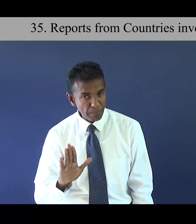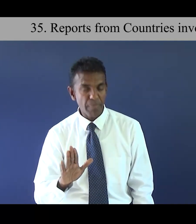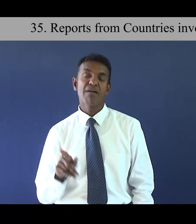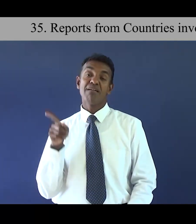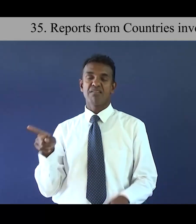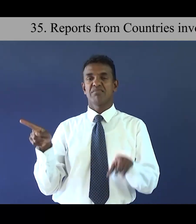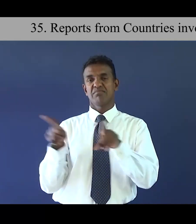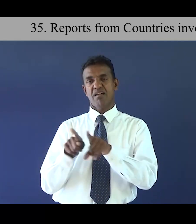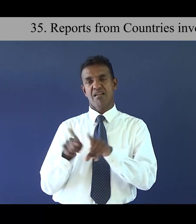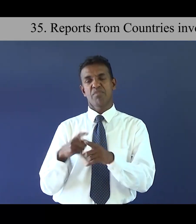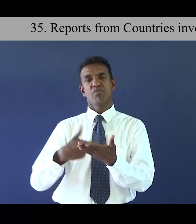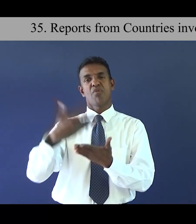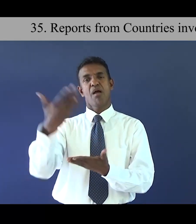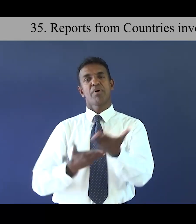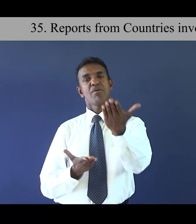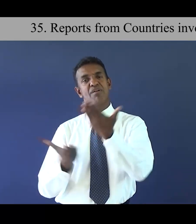their reports.